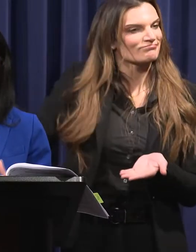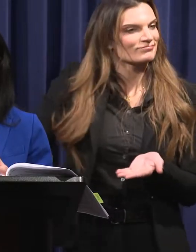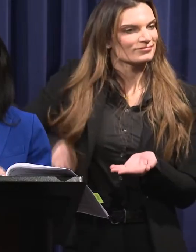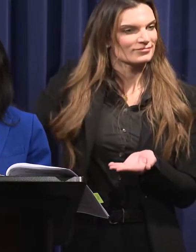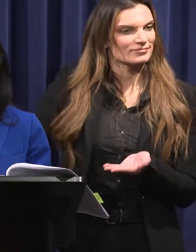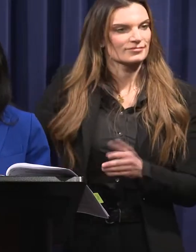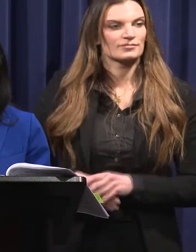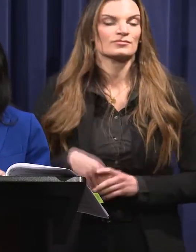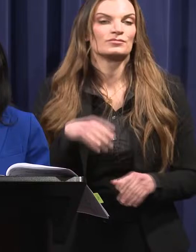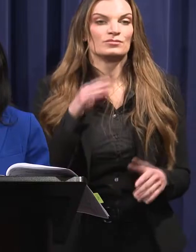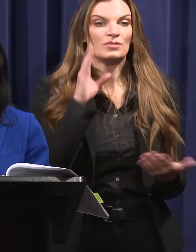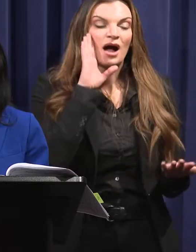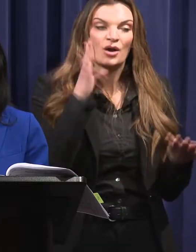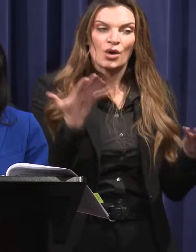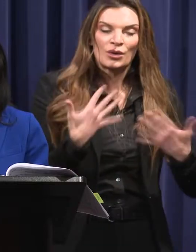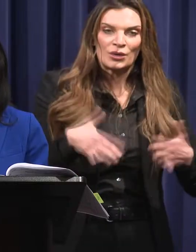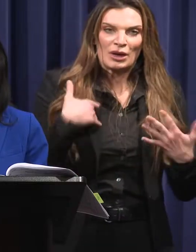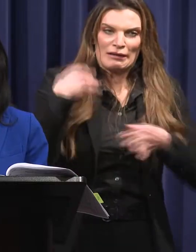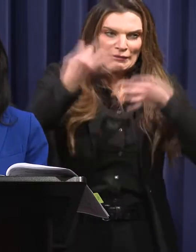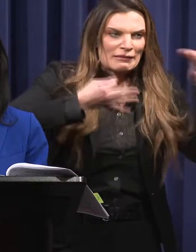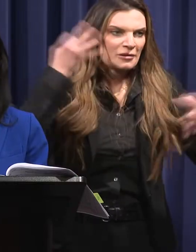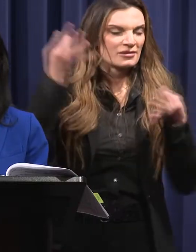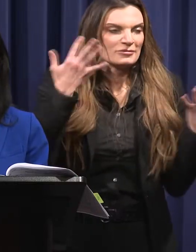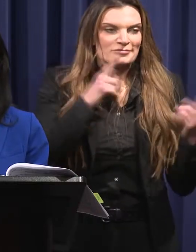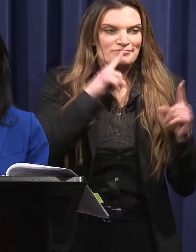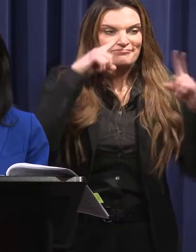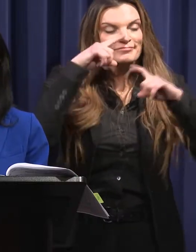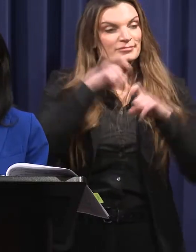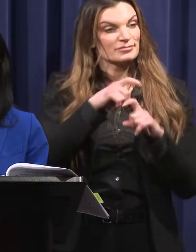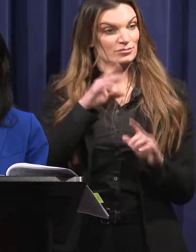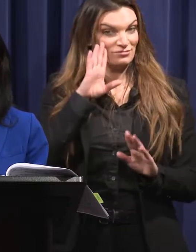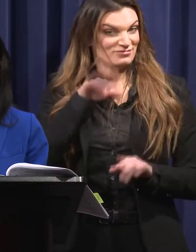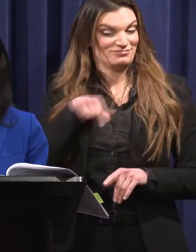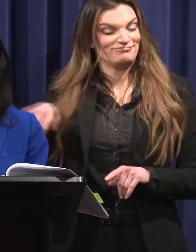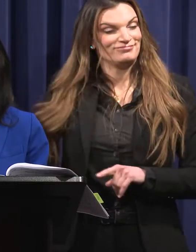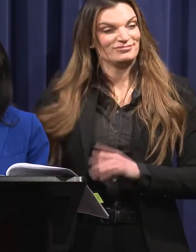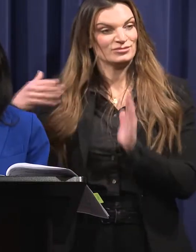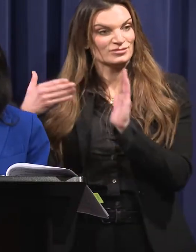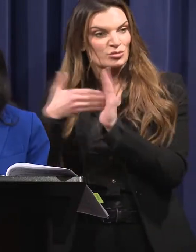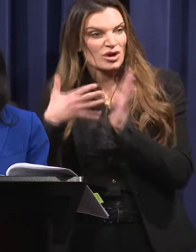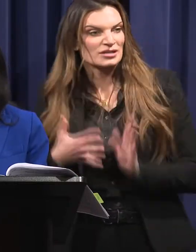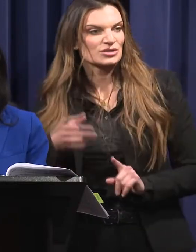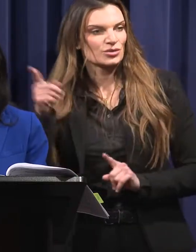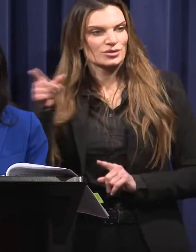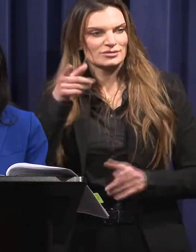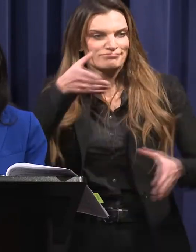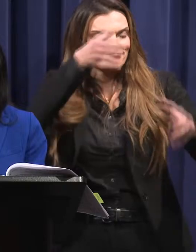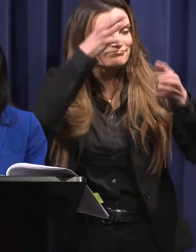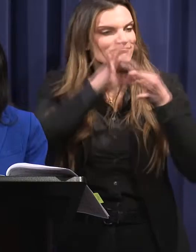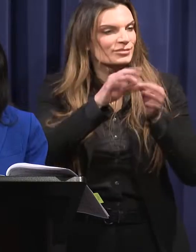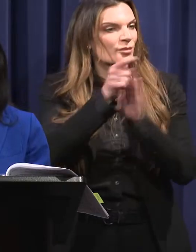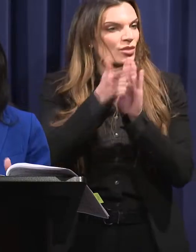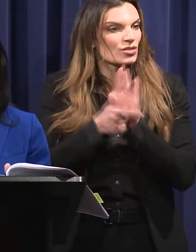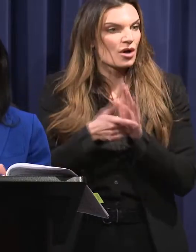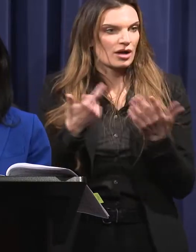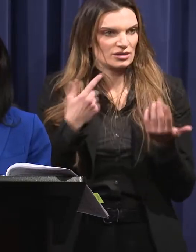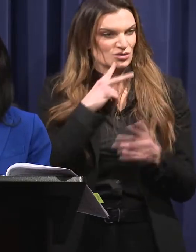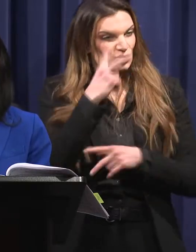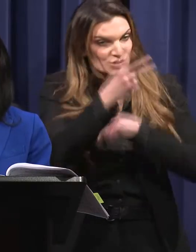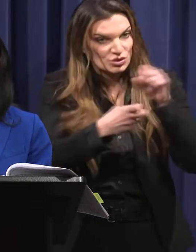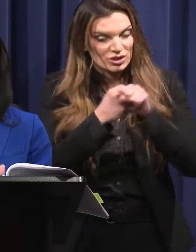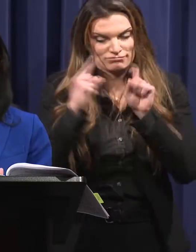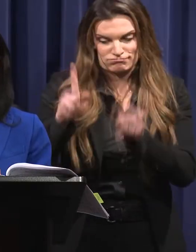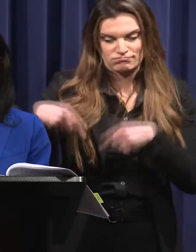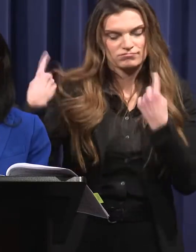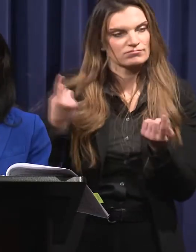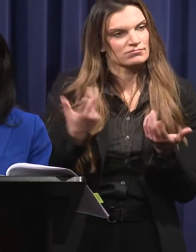or easy to follow. So our investigators and prosecutors have worked so diligently for nearly 2 years to uncover what was going on, which